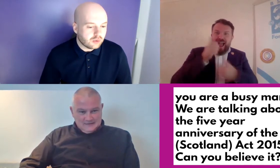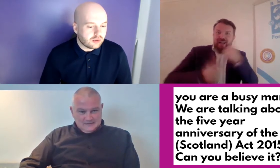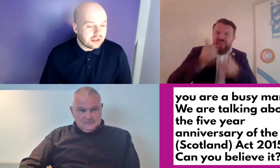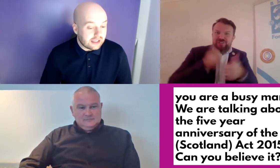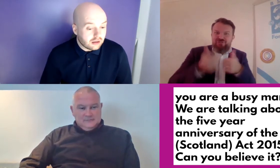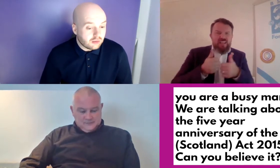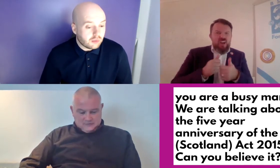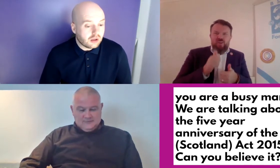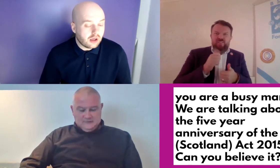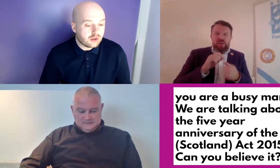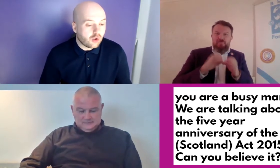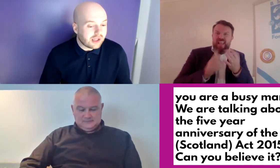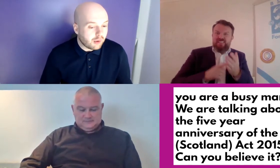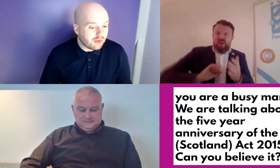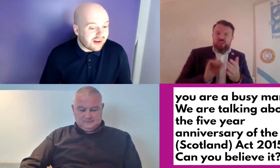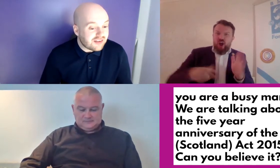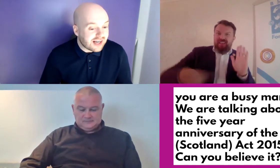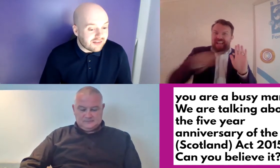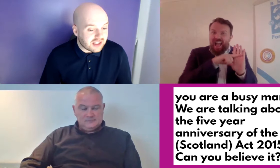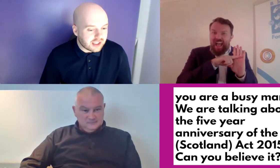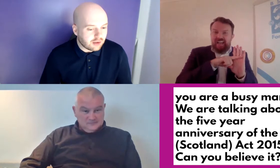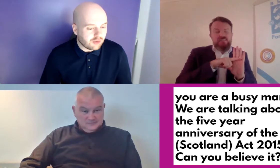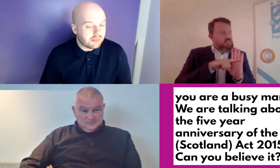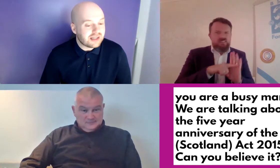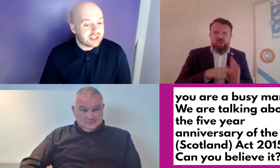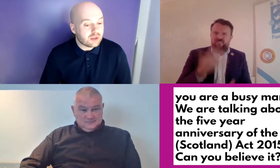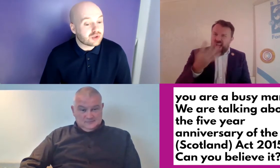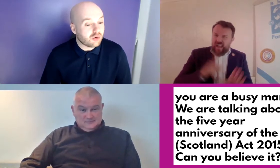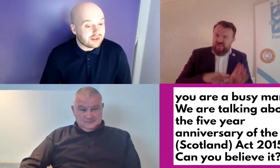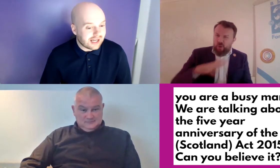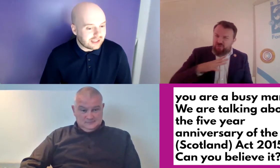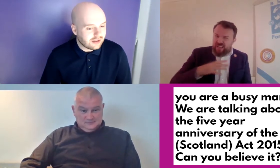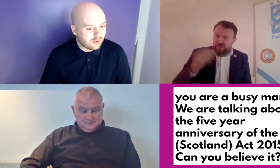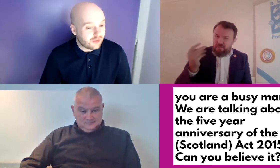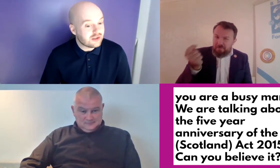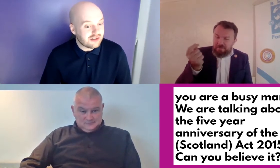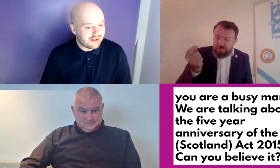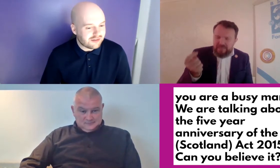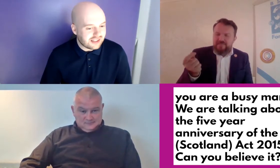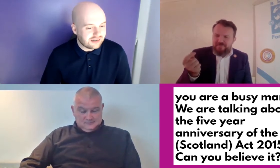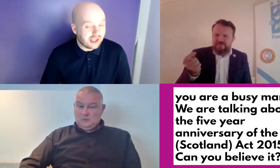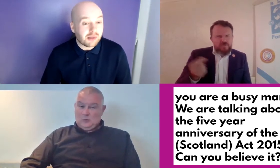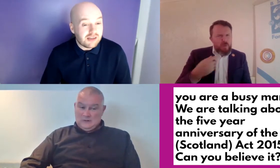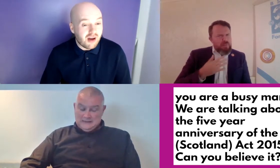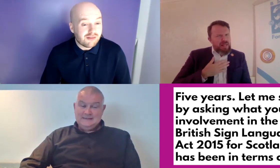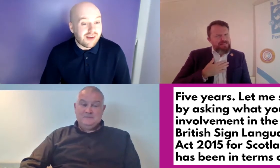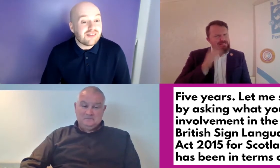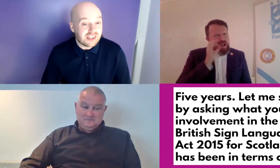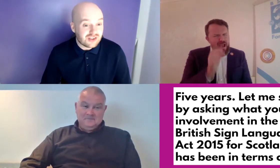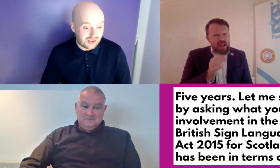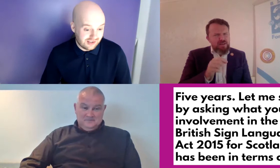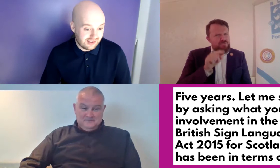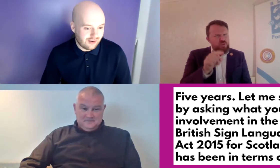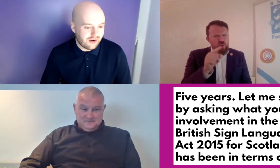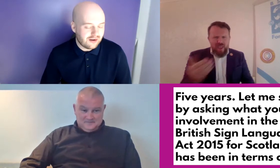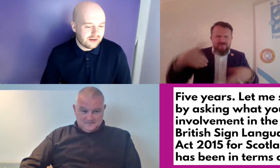So here we're talking about the 5-year anniversary of the BSL Scotland Act 2015. Can you believe it? 5